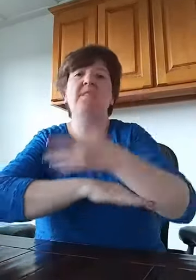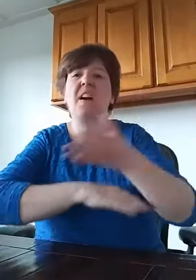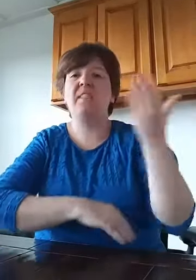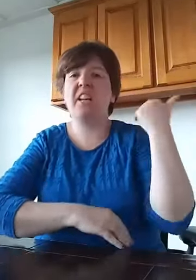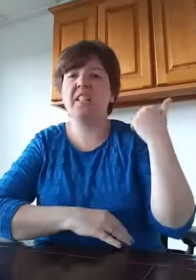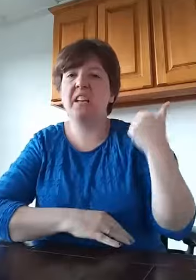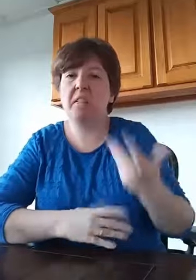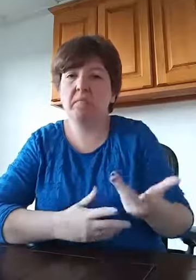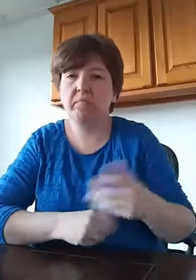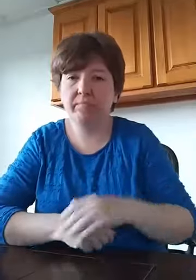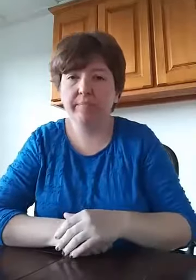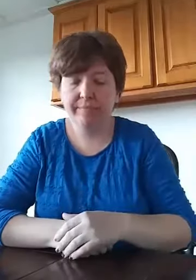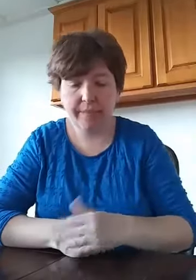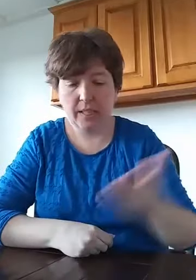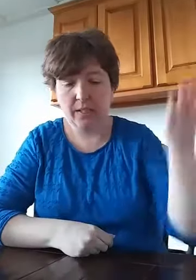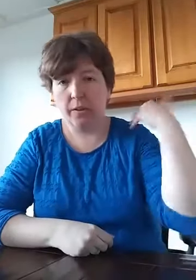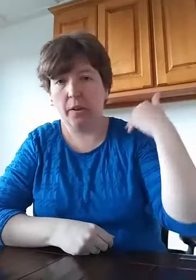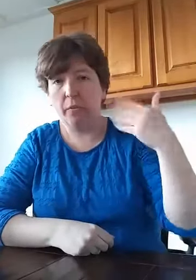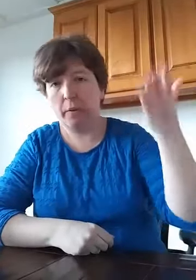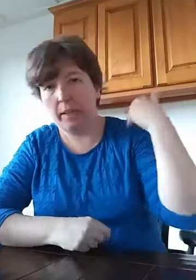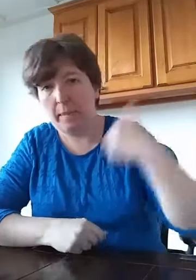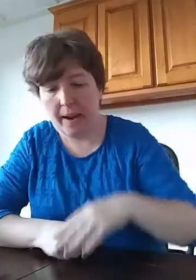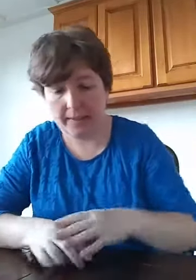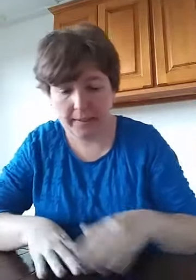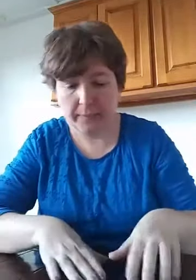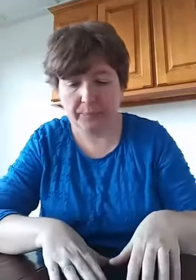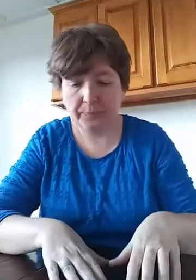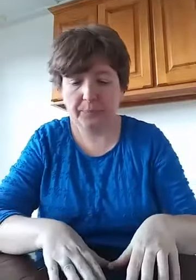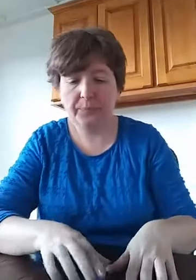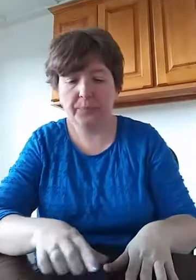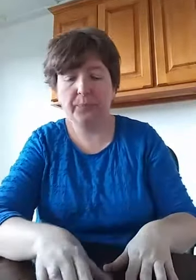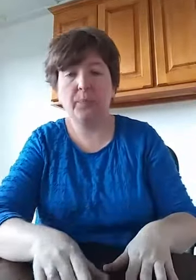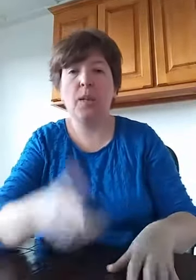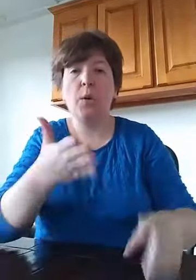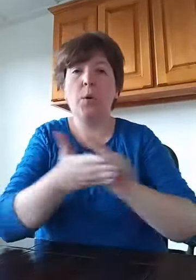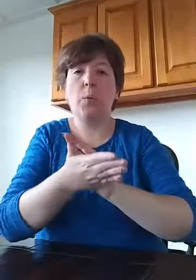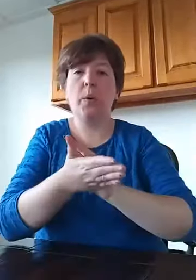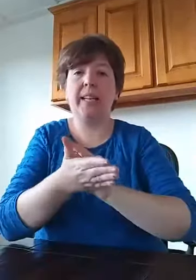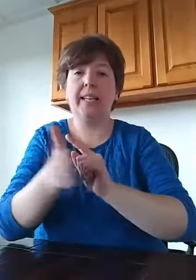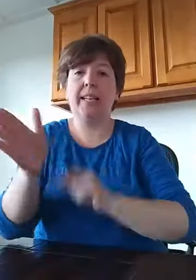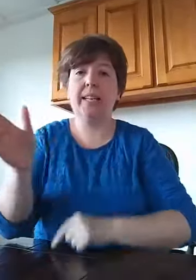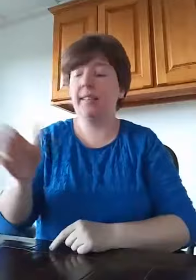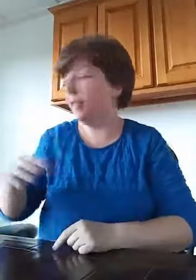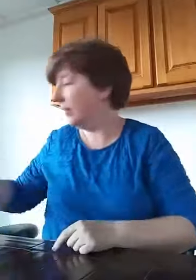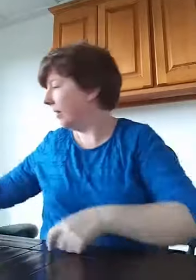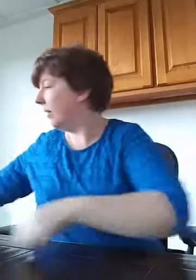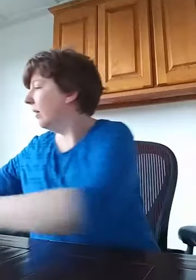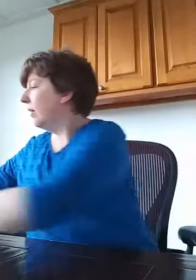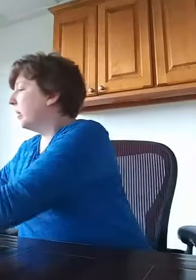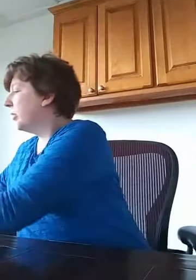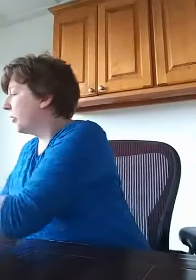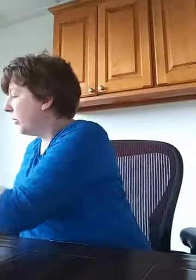5 days ago. So they'll throw it in the past. Week. Let me show you